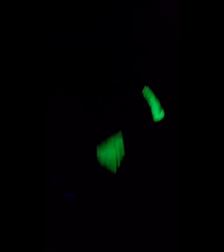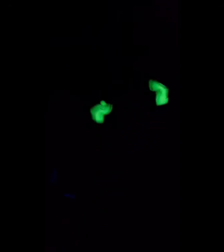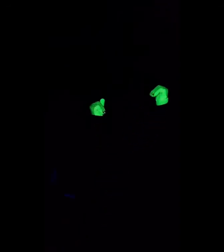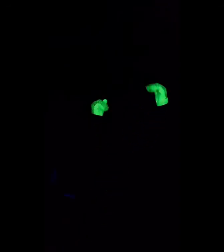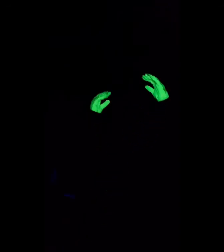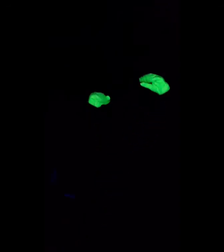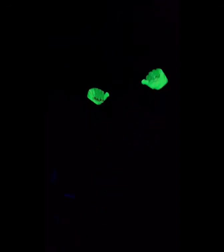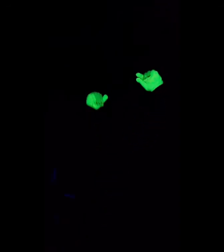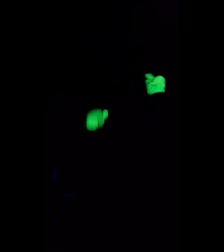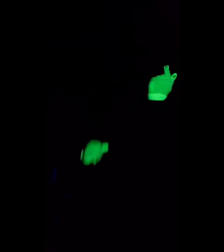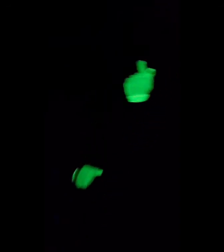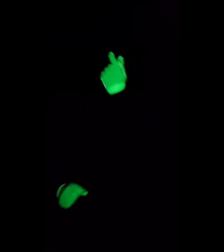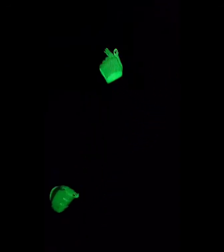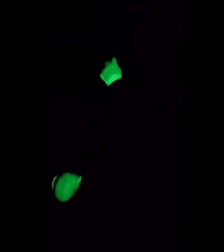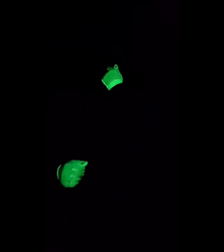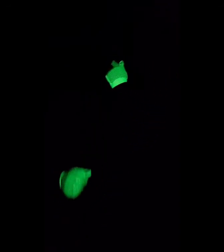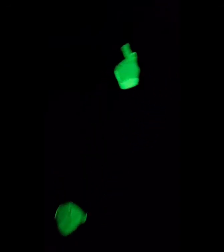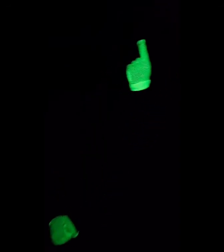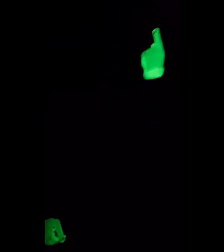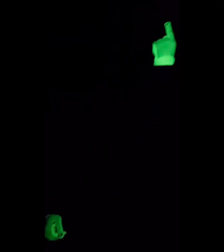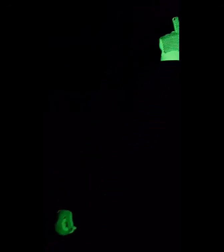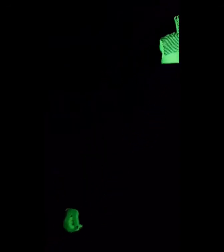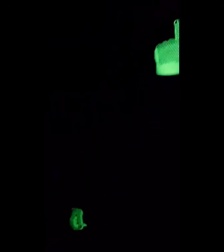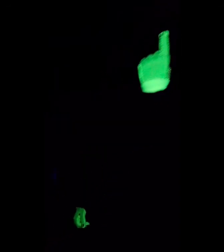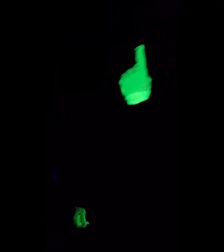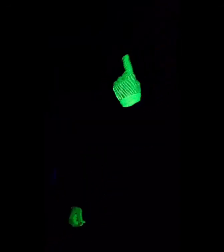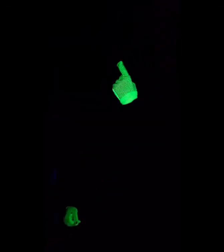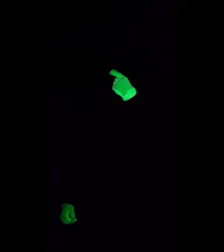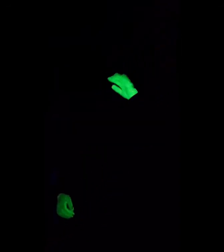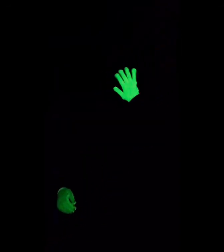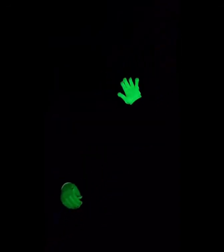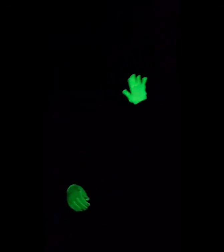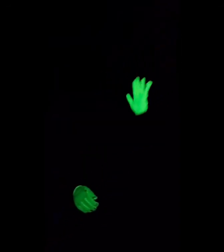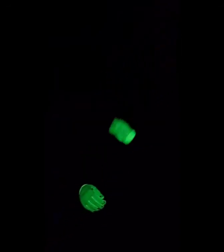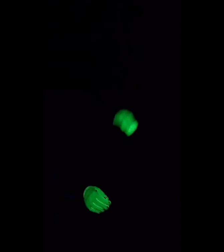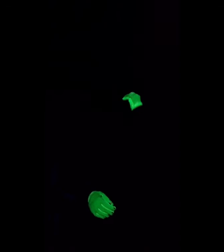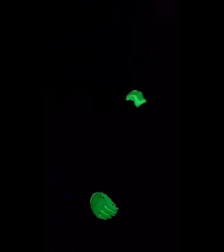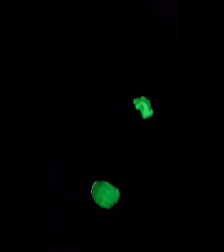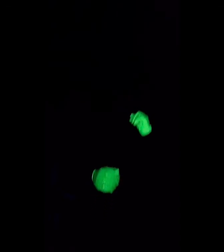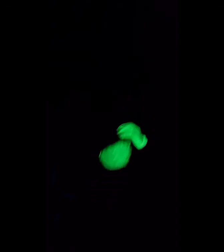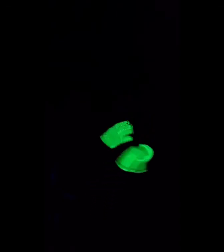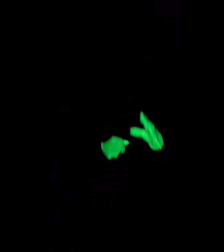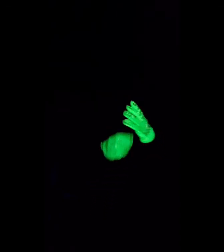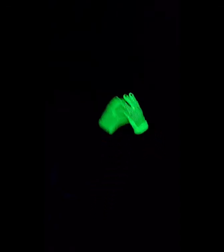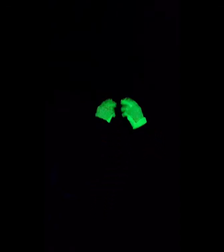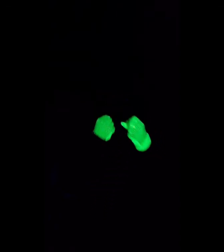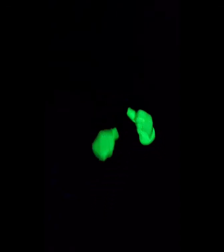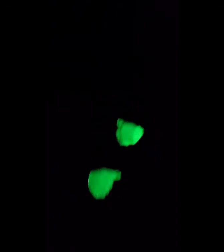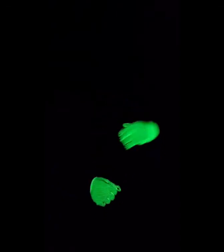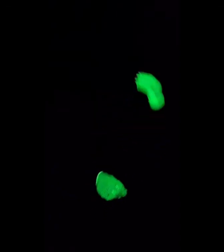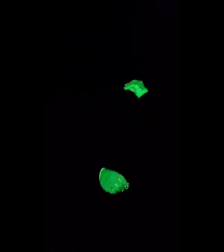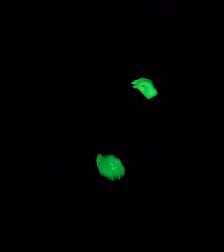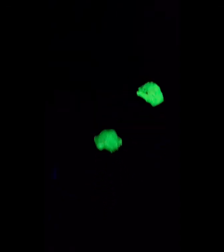hope is you alone I know the sorrow and I know the